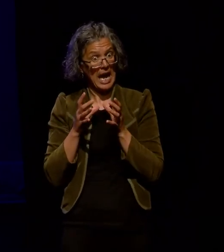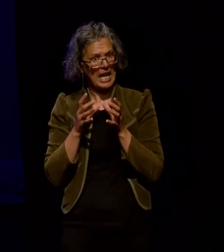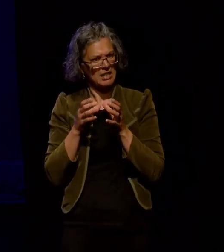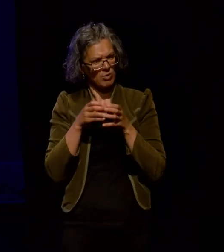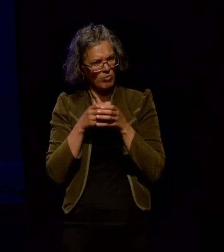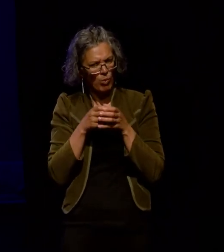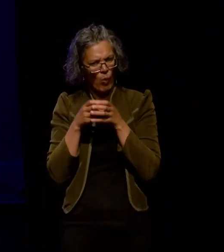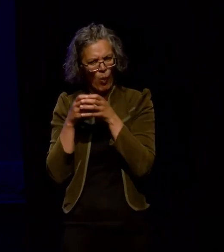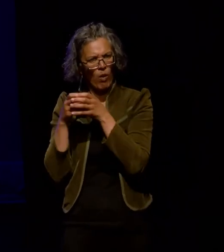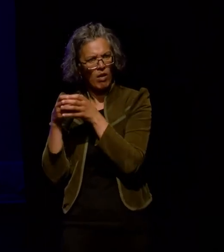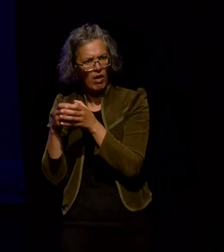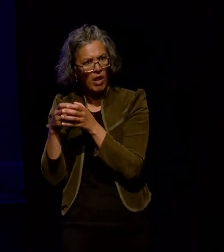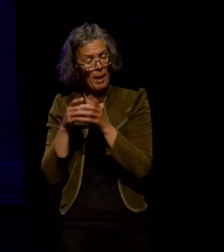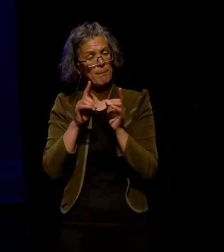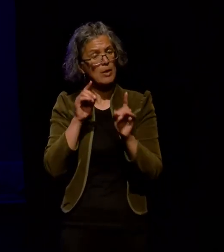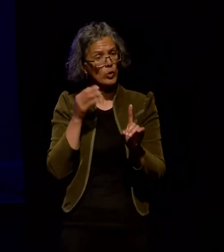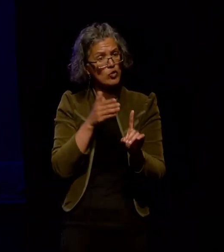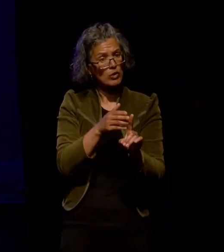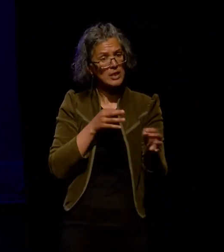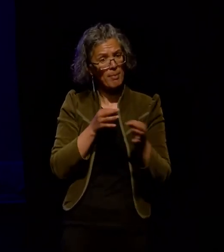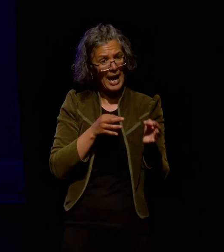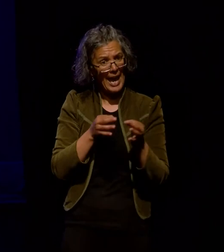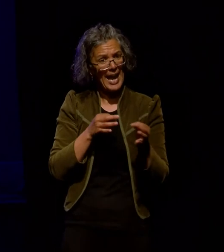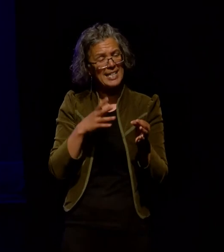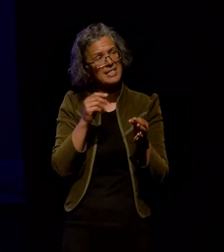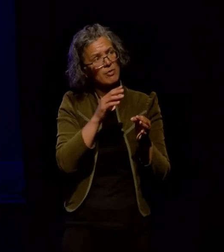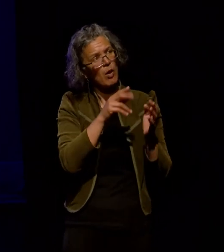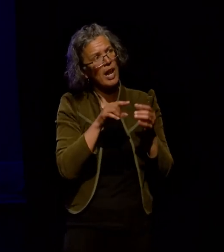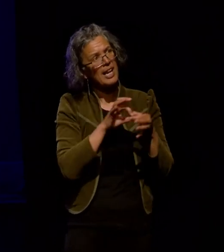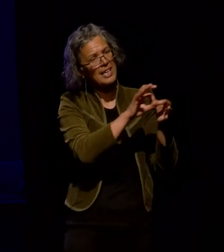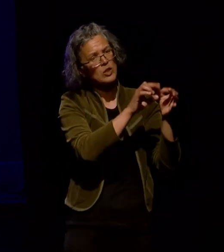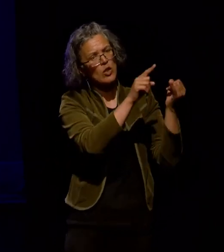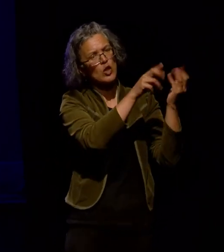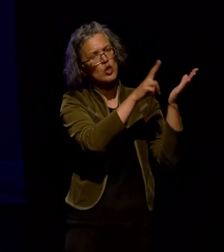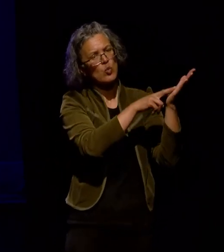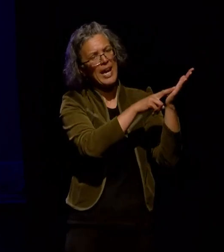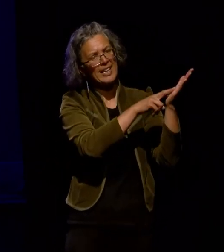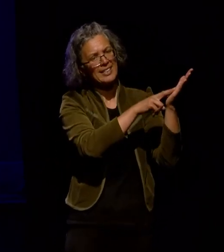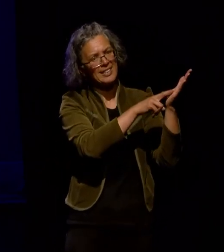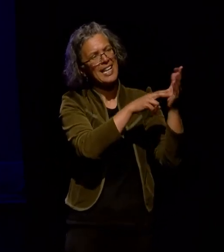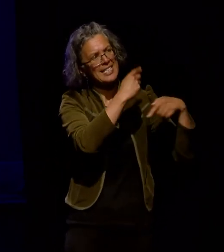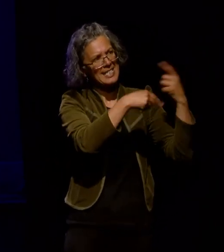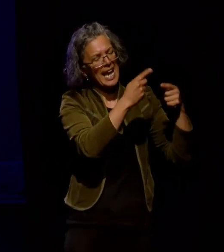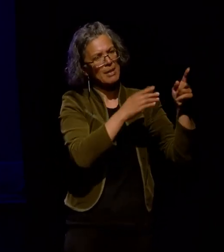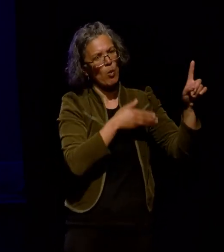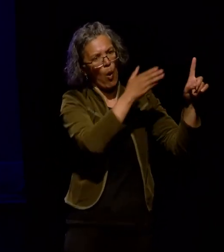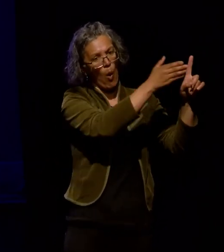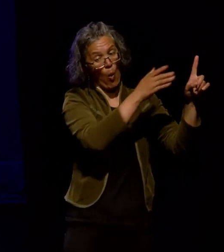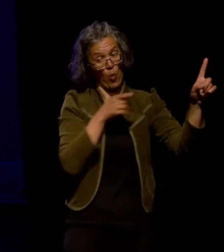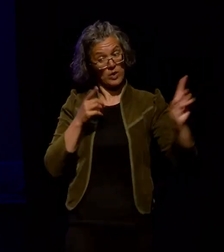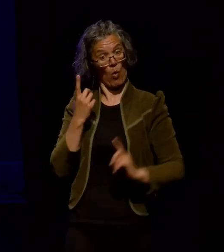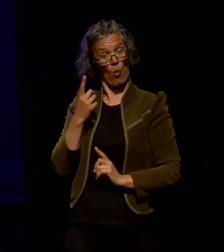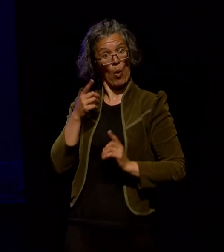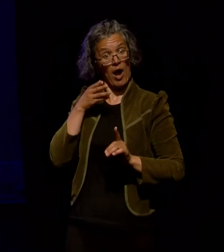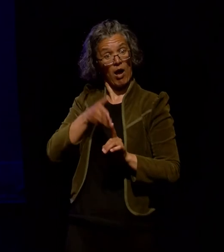strategic plan with goals aligned to the United Nations Sustainable Development Goals. One such goal for the Pacific Libraries